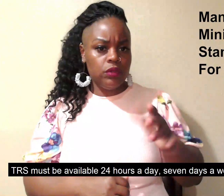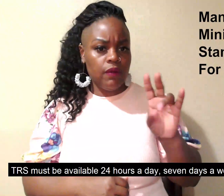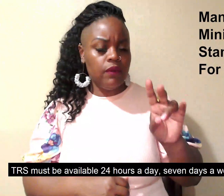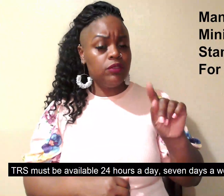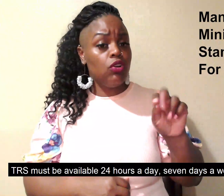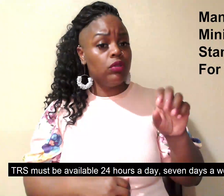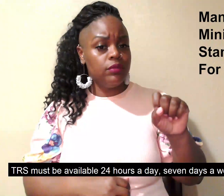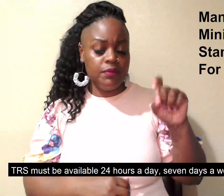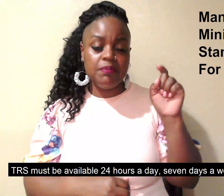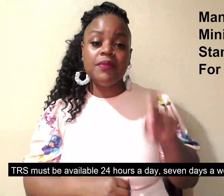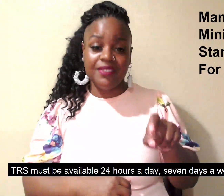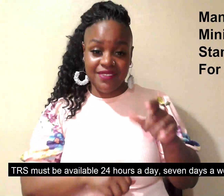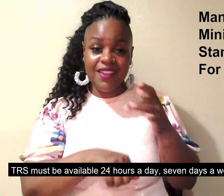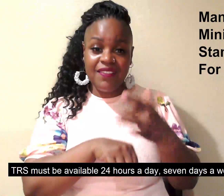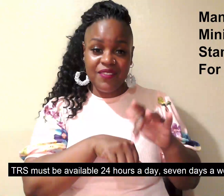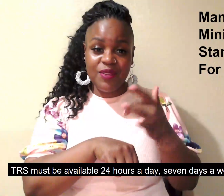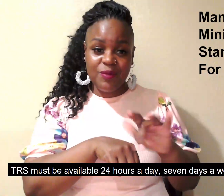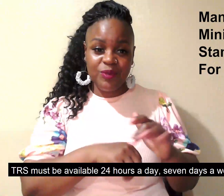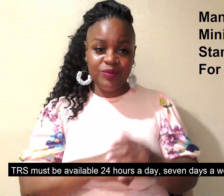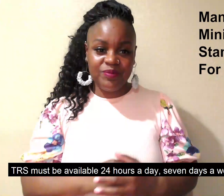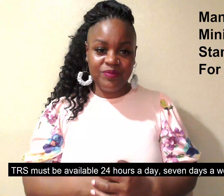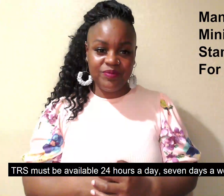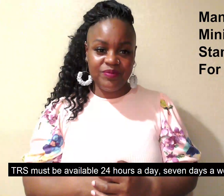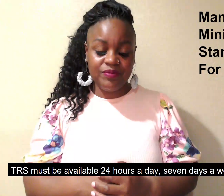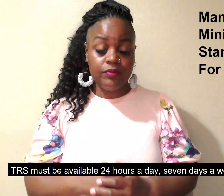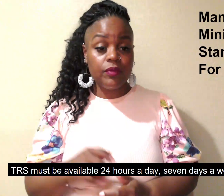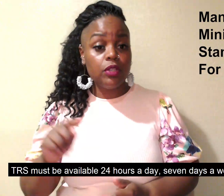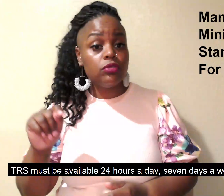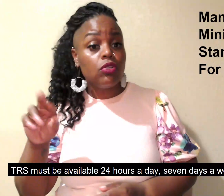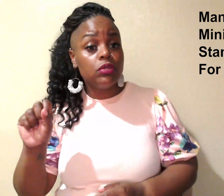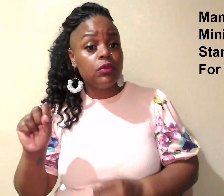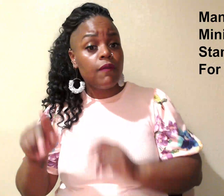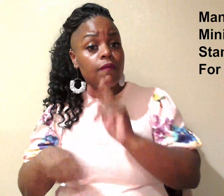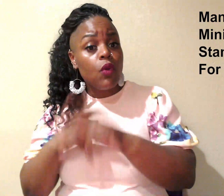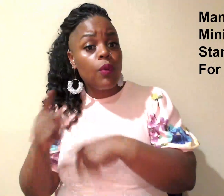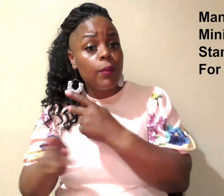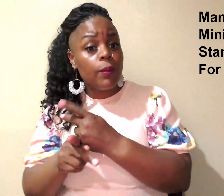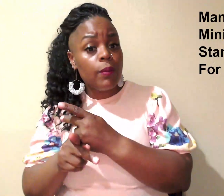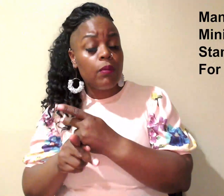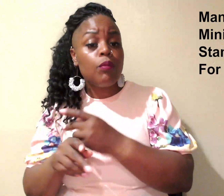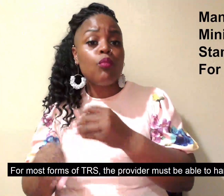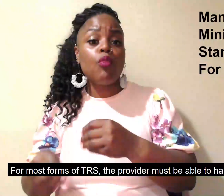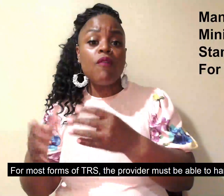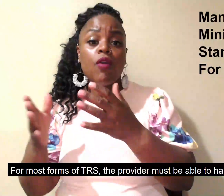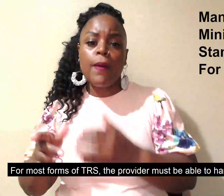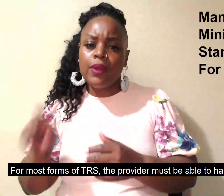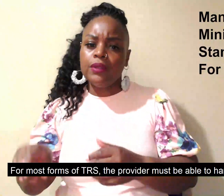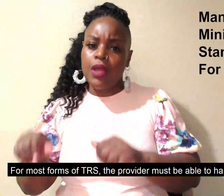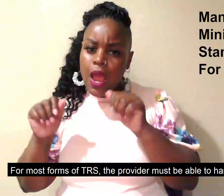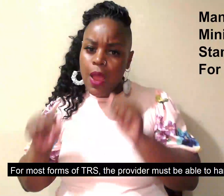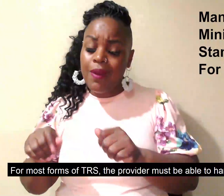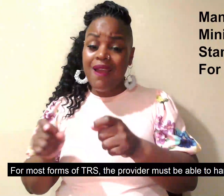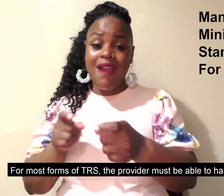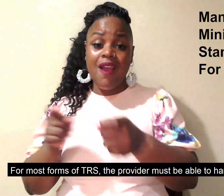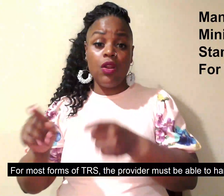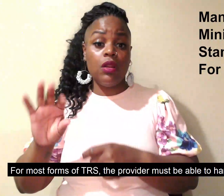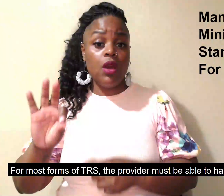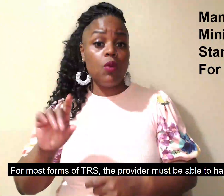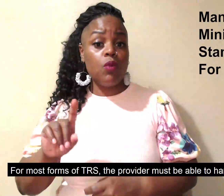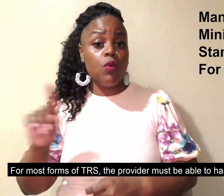TRS must be available 24 hours a day, 7 days a week. For most forms of TRS, the provider must be